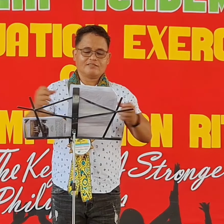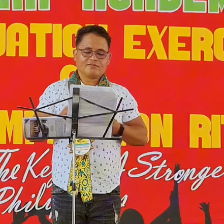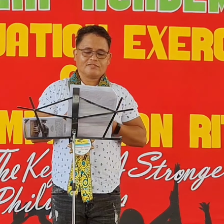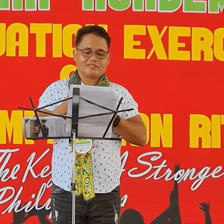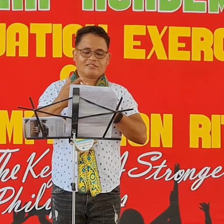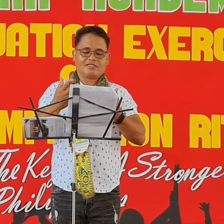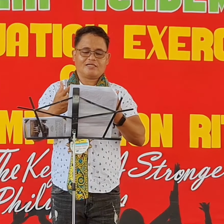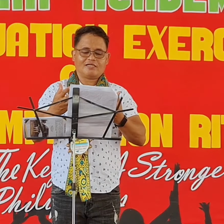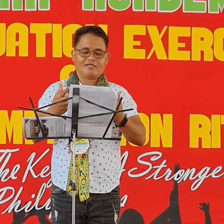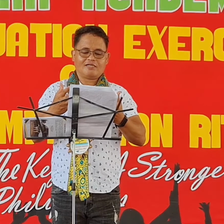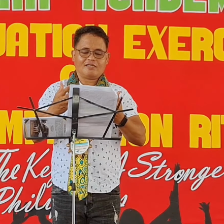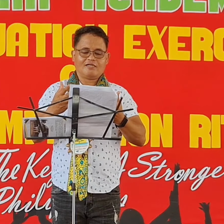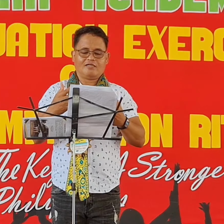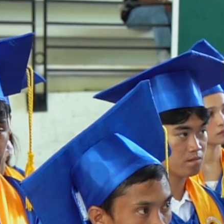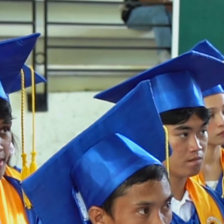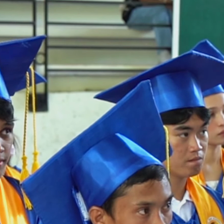So your deaf children can succeed.